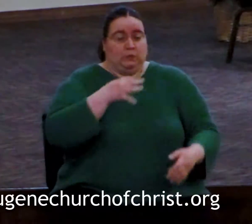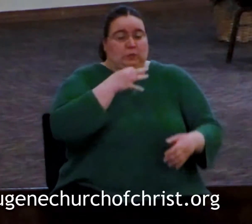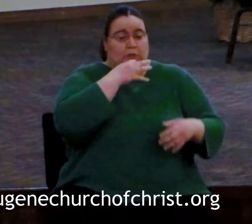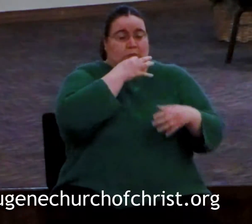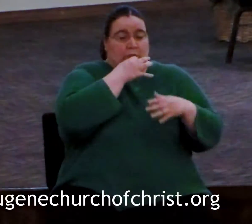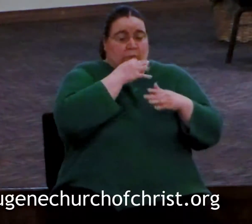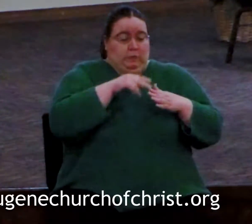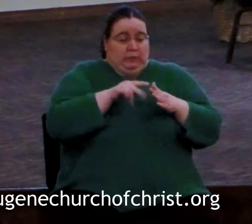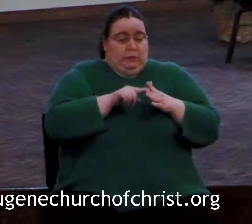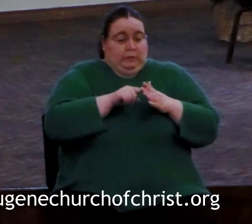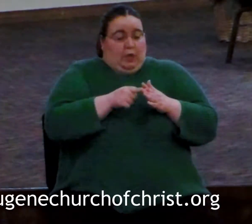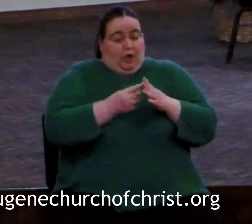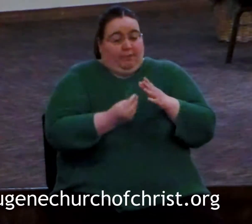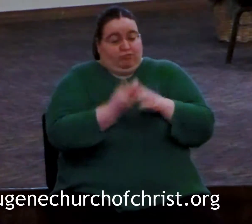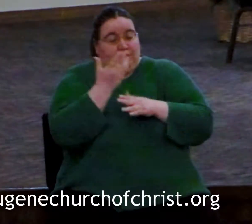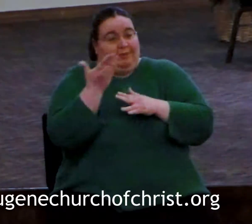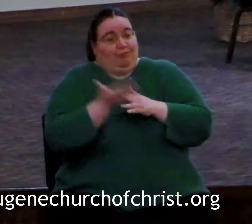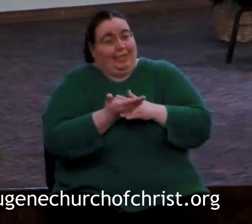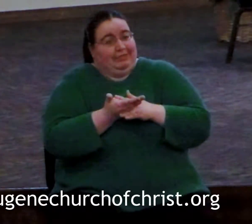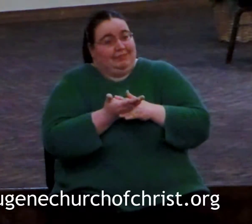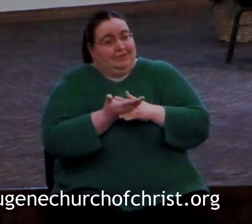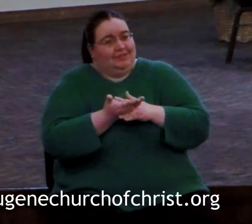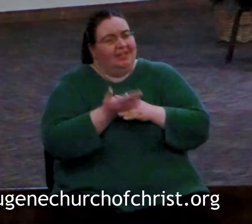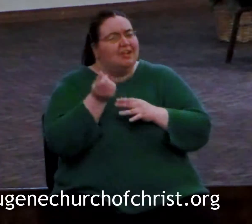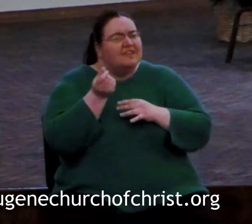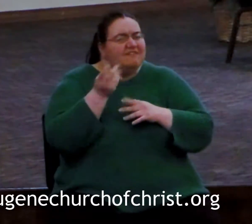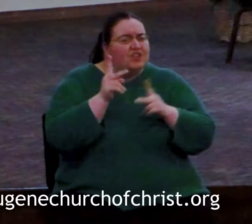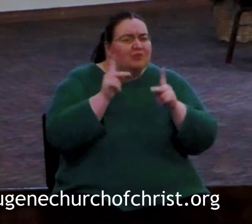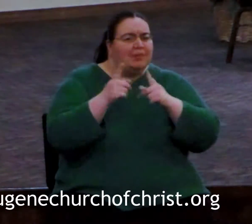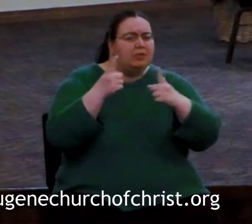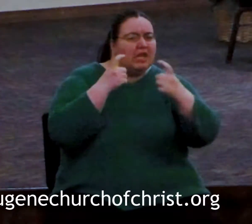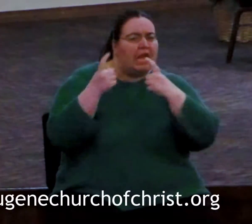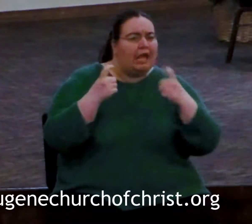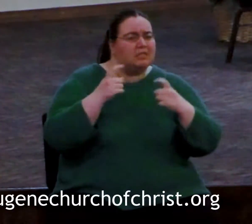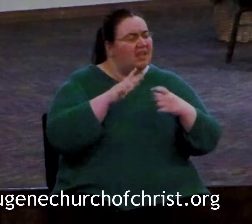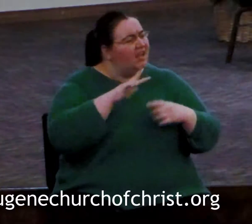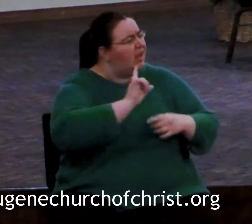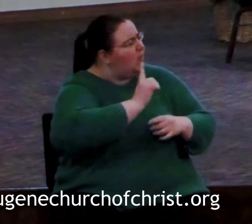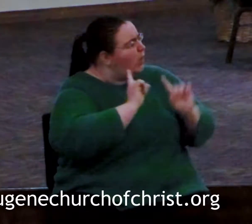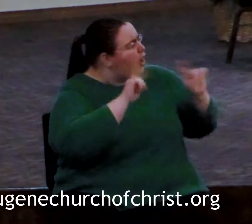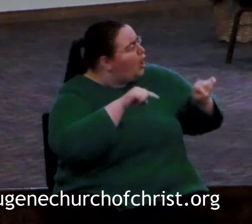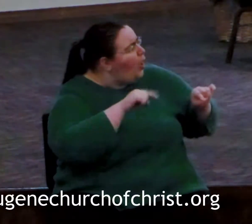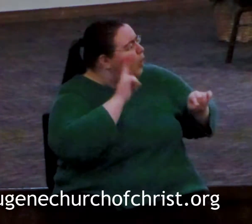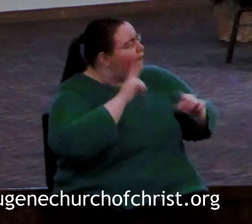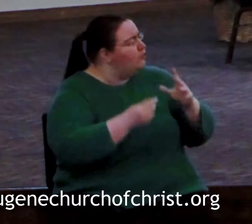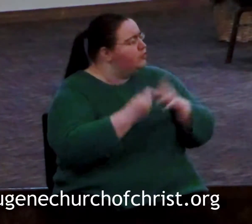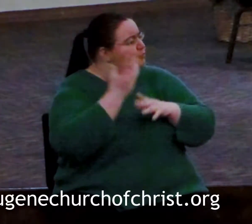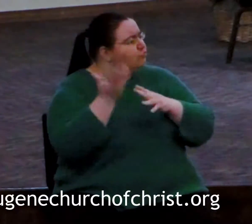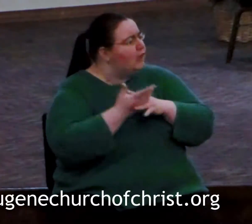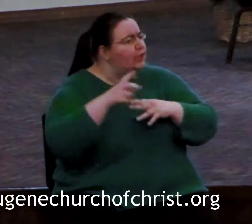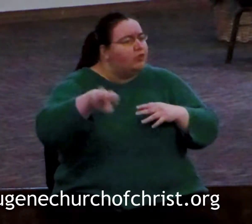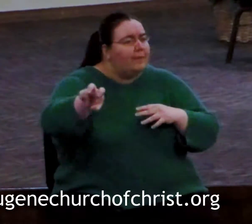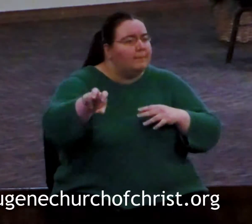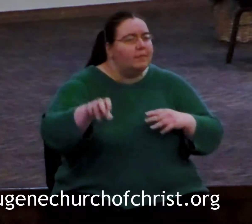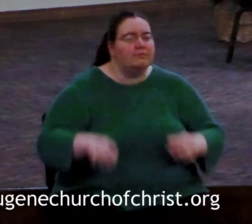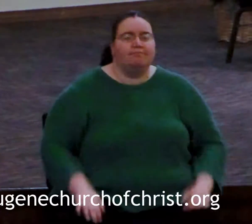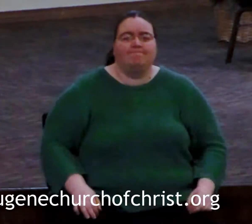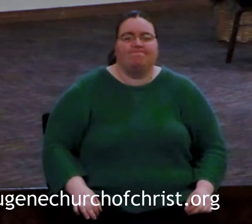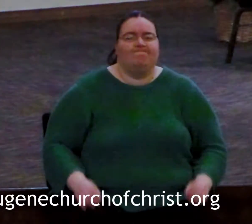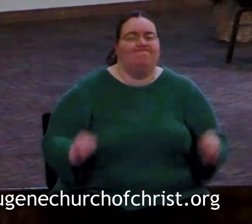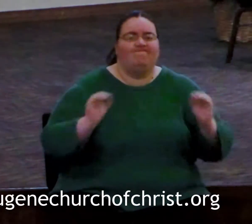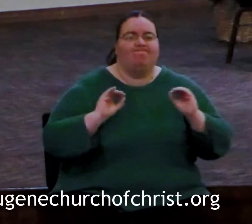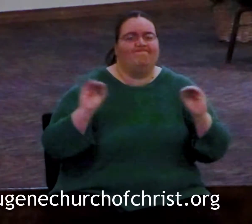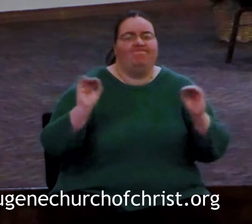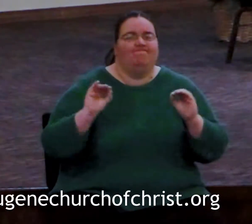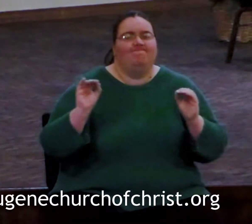break for a lot of us this week. I've already had a few people ask if we have decided where we're going for our spring break trip. And the answer is no.